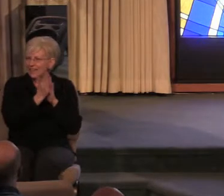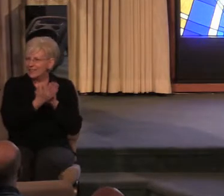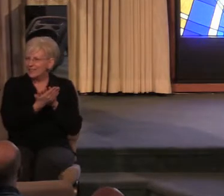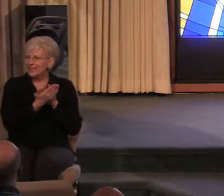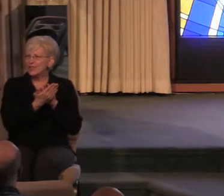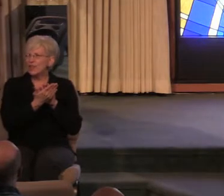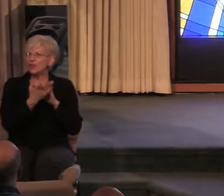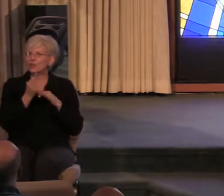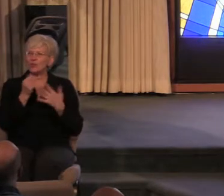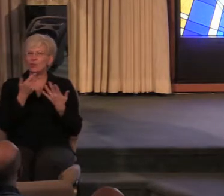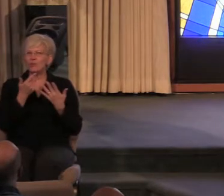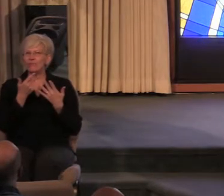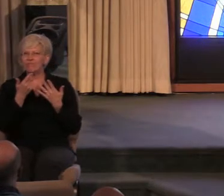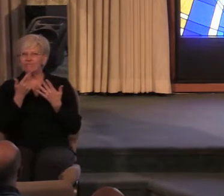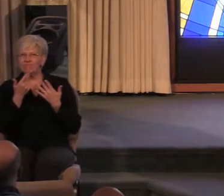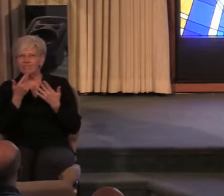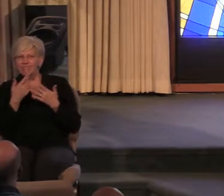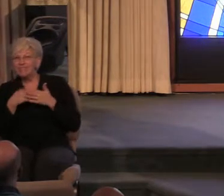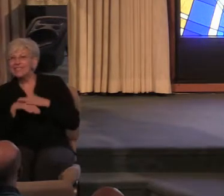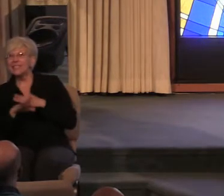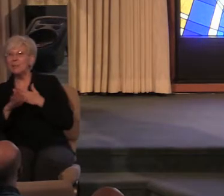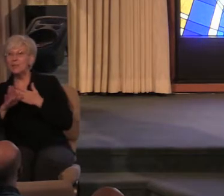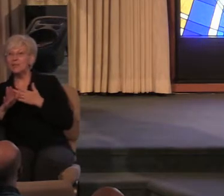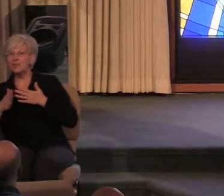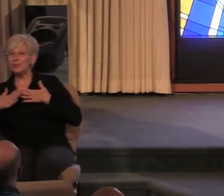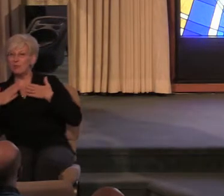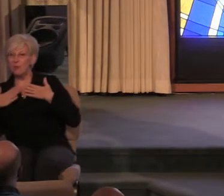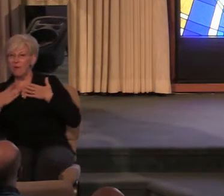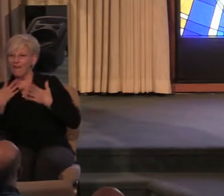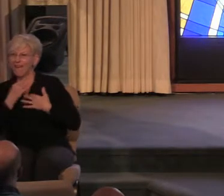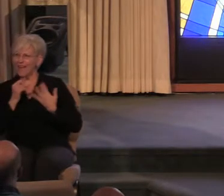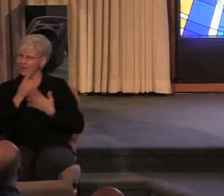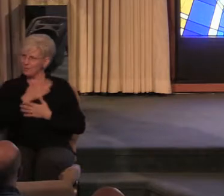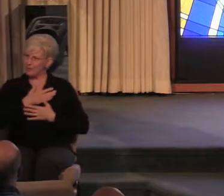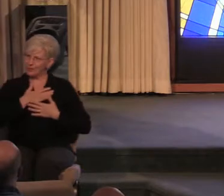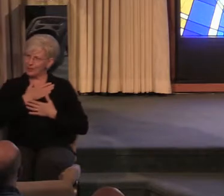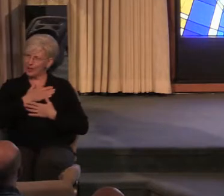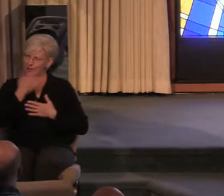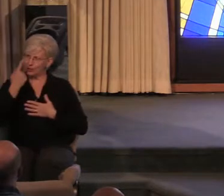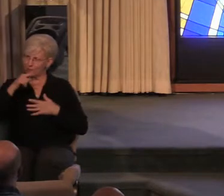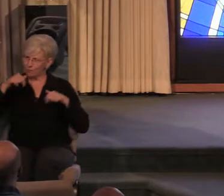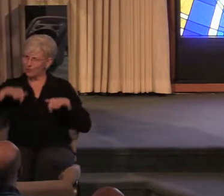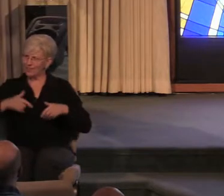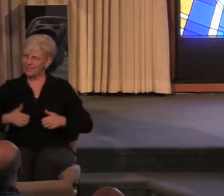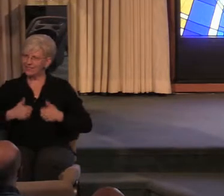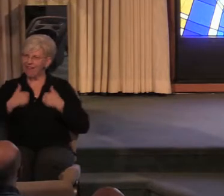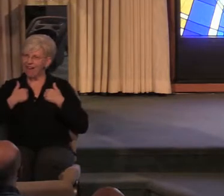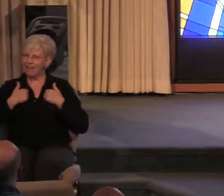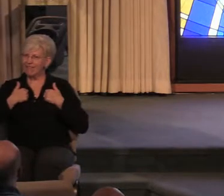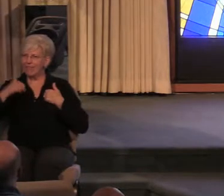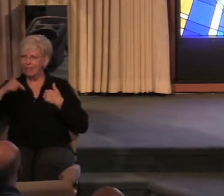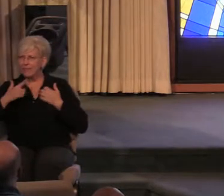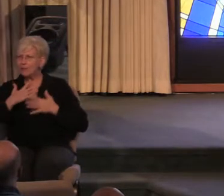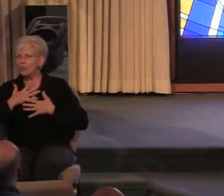to slip into joy and appreciation for this life, this